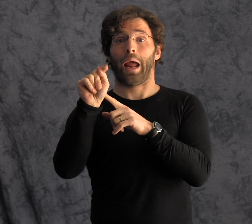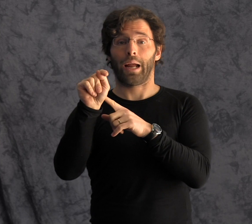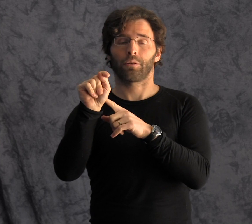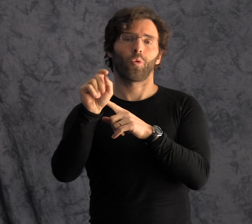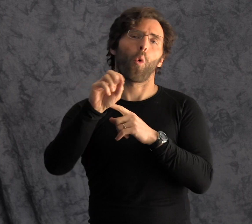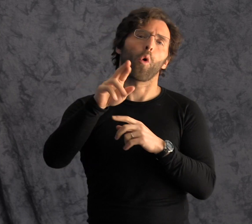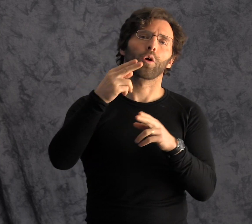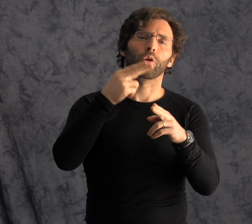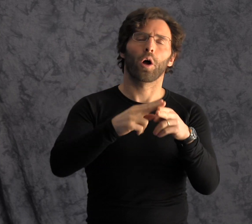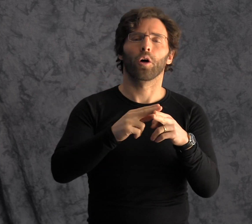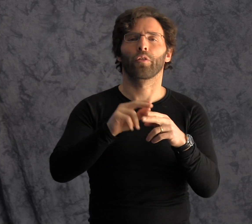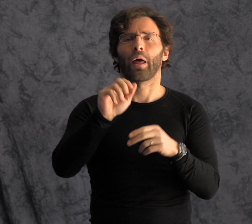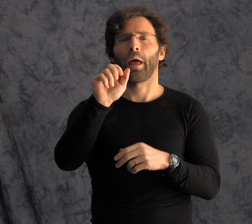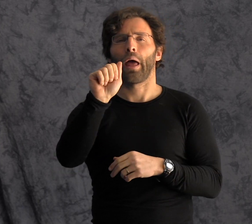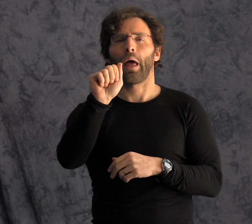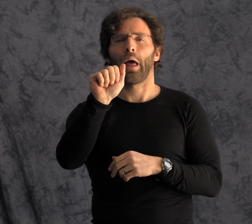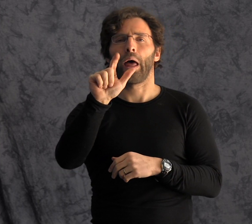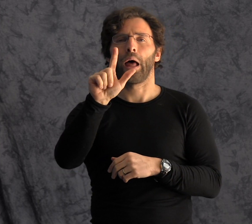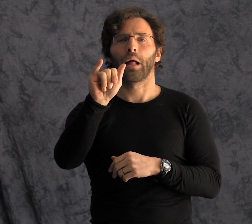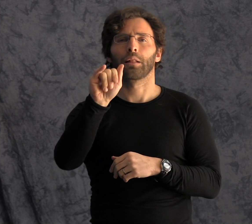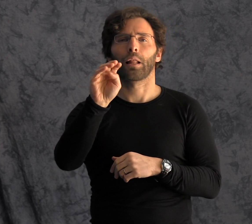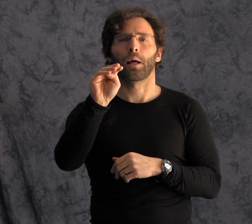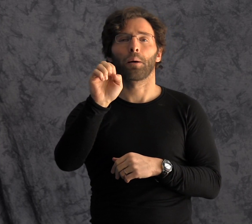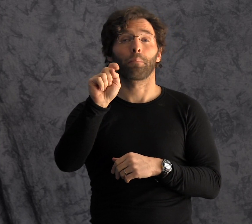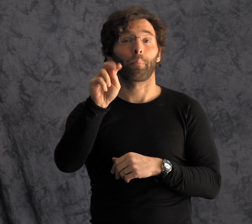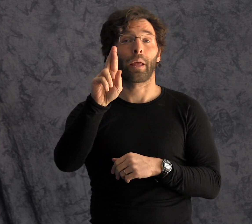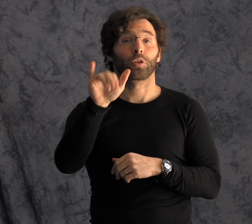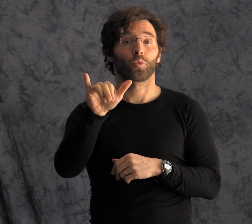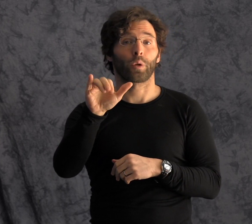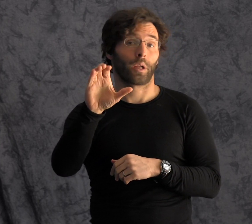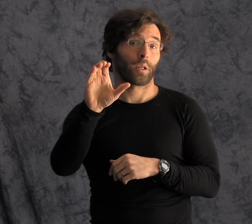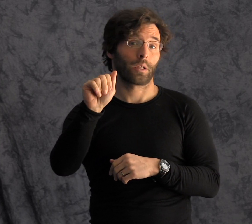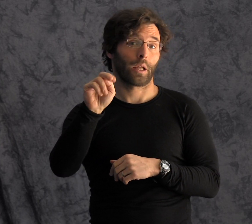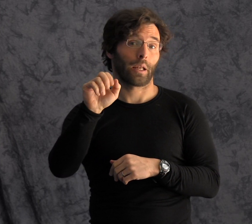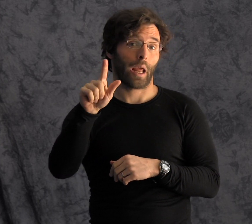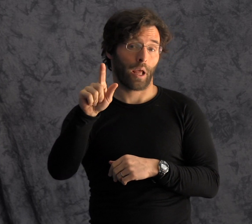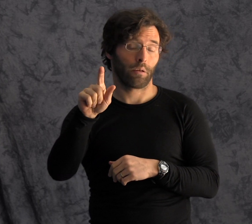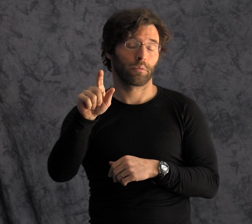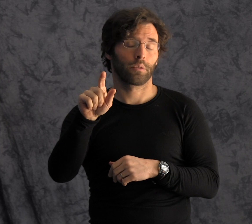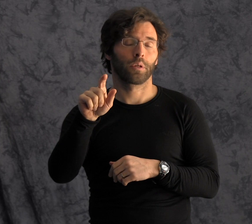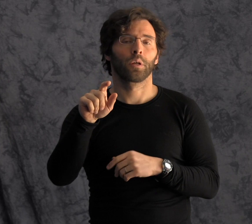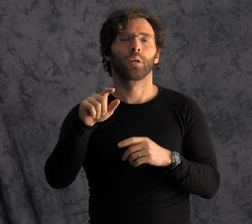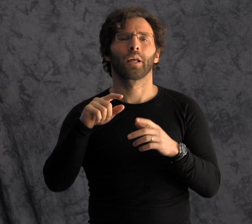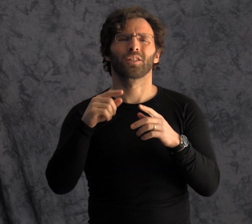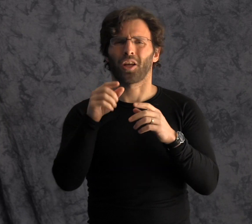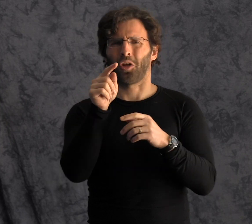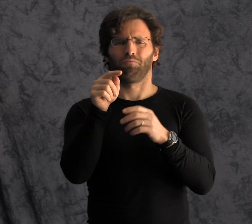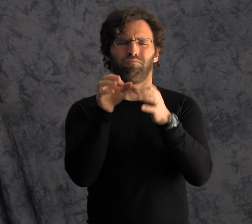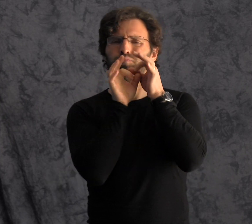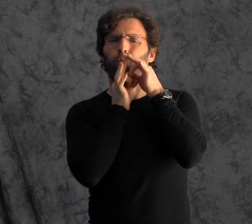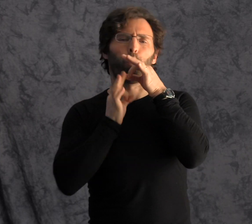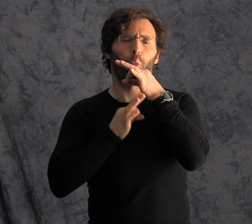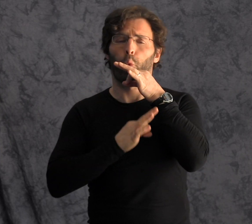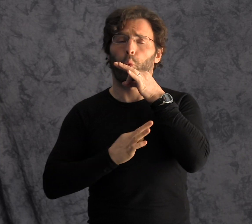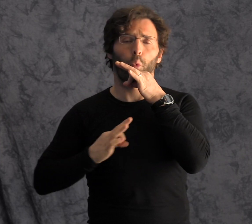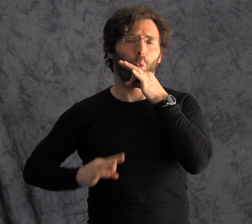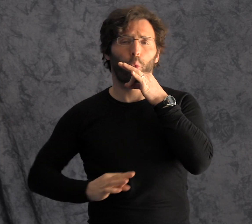this is a tube that's about 30 feet in length that starts at the mouth and ends at the anus. The alimentary canal consists of an oral